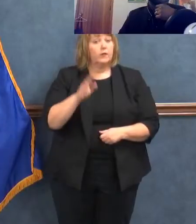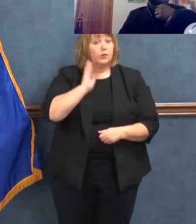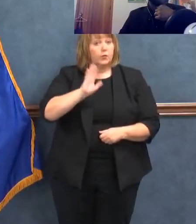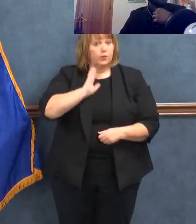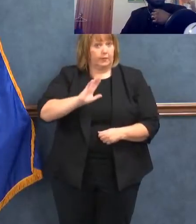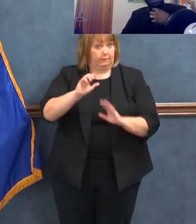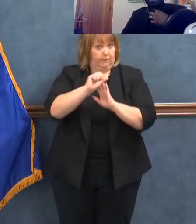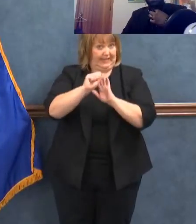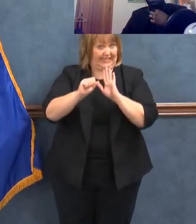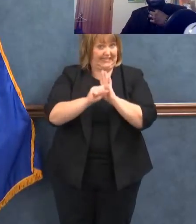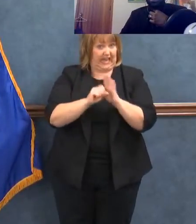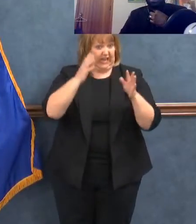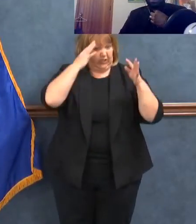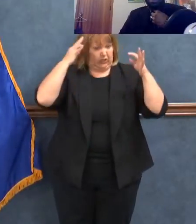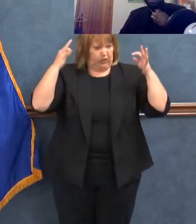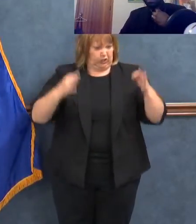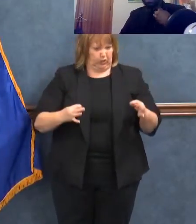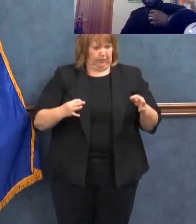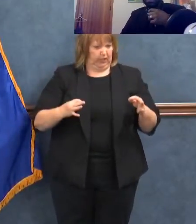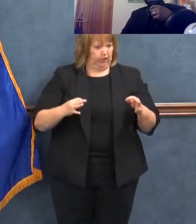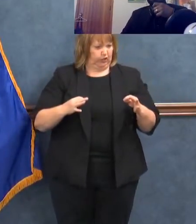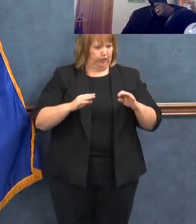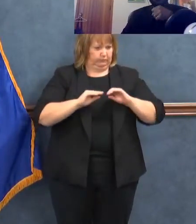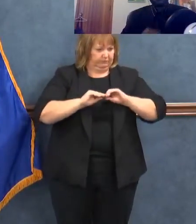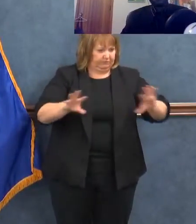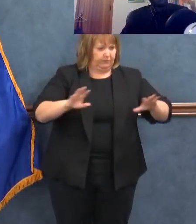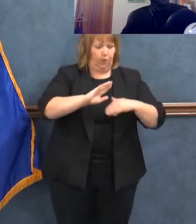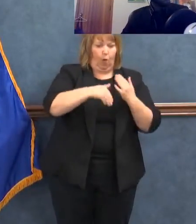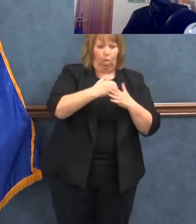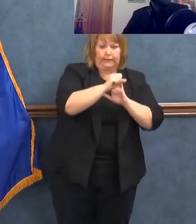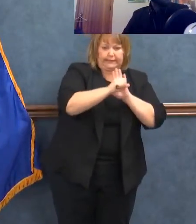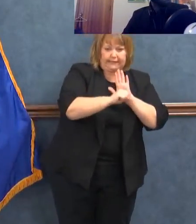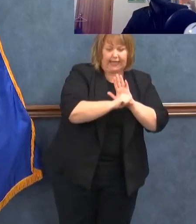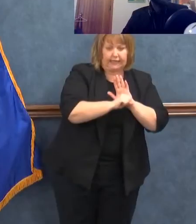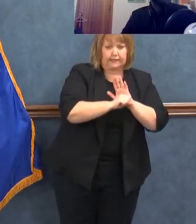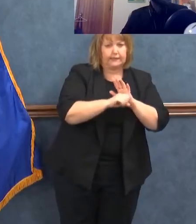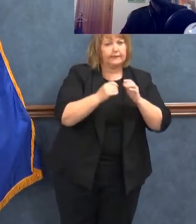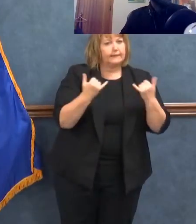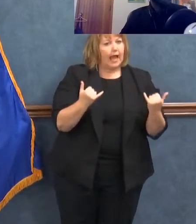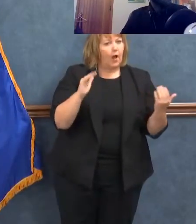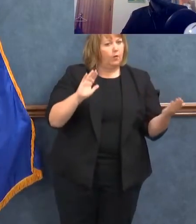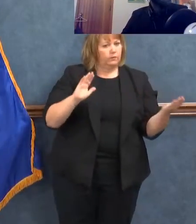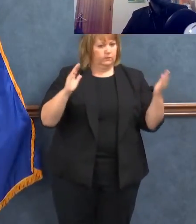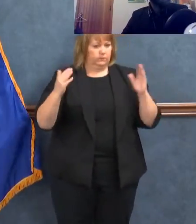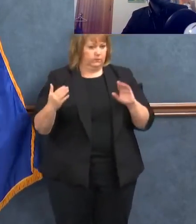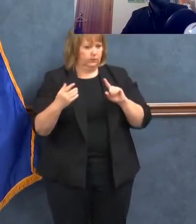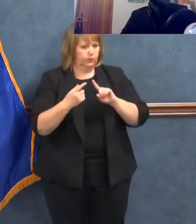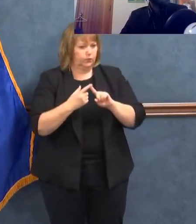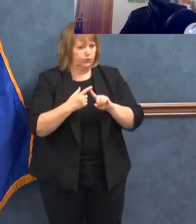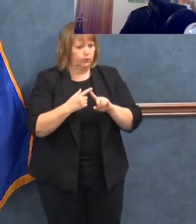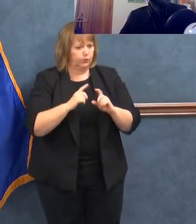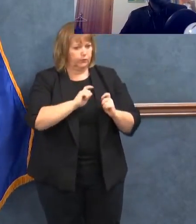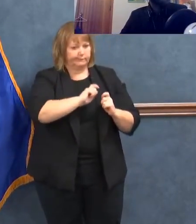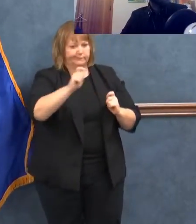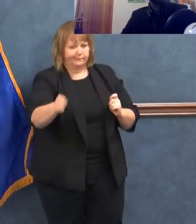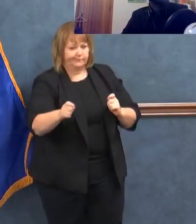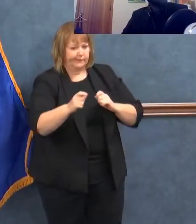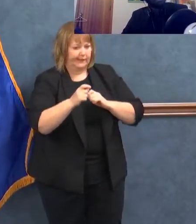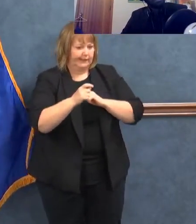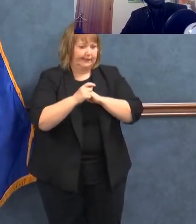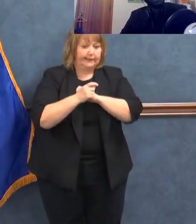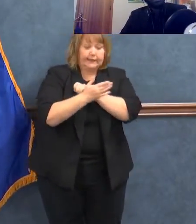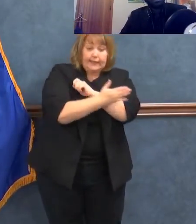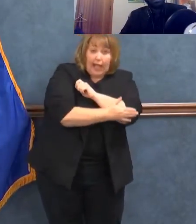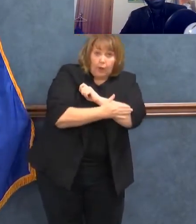data, my goal is to soon look within these counties to see if there are certain municipalities or certain zip